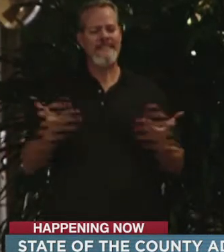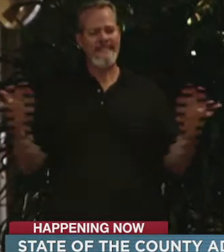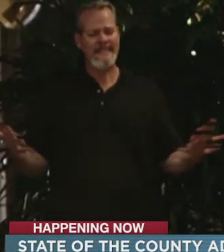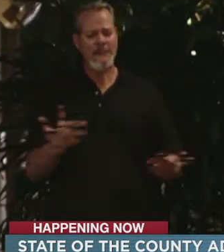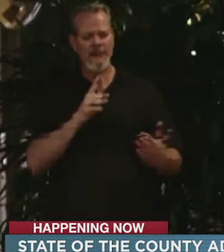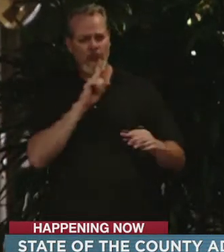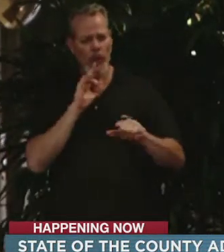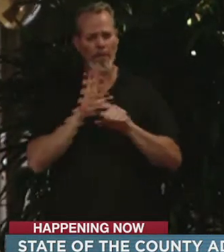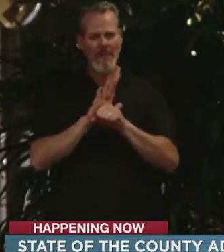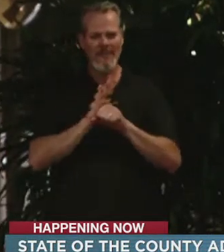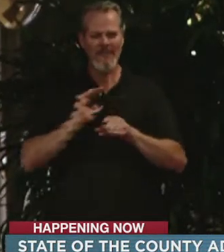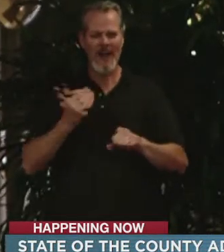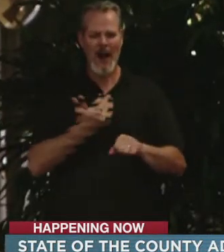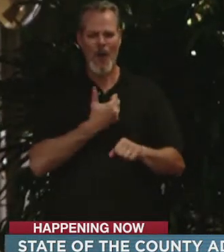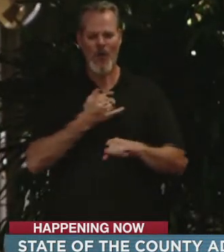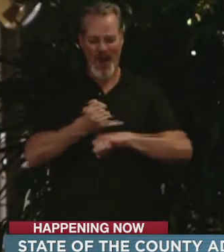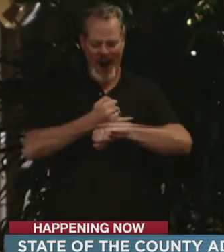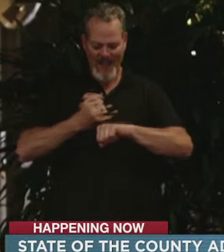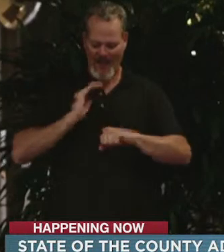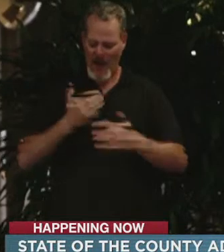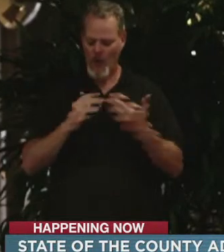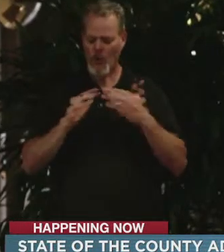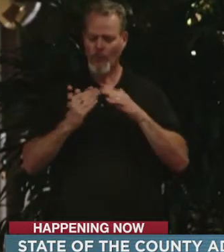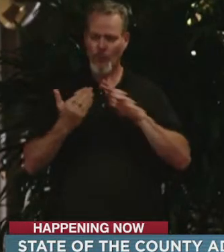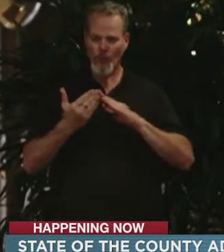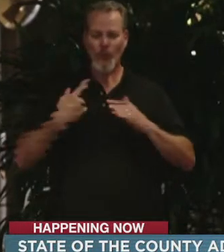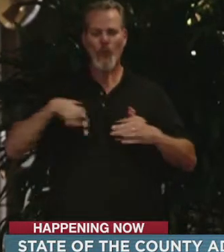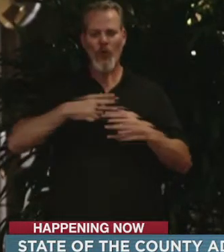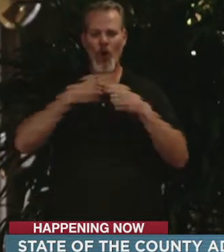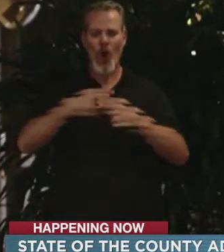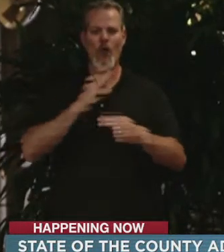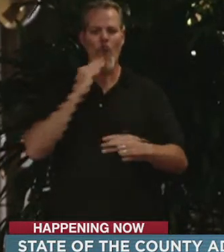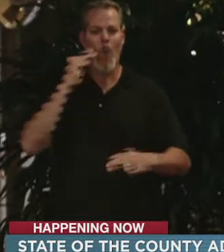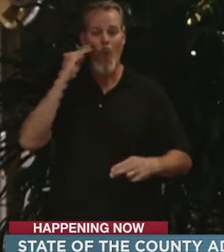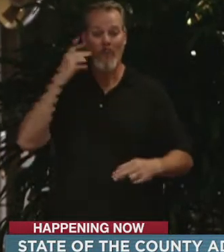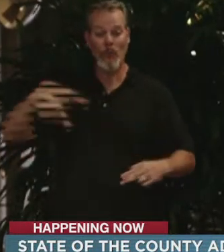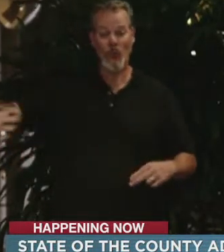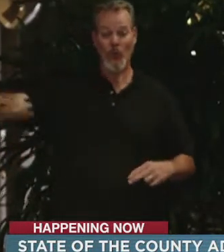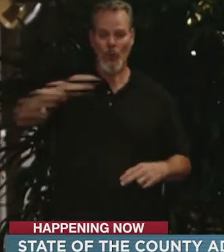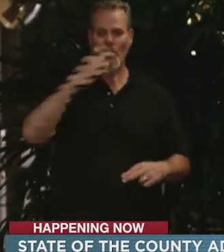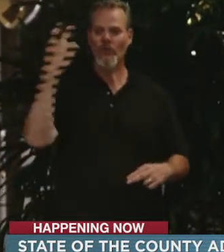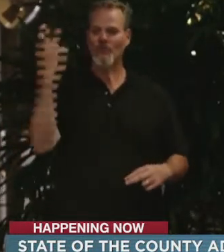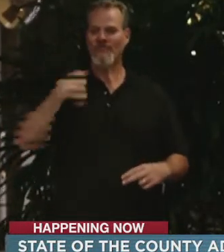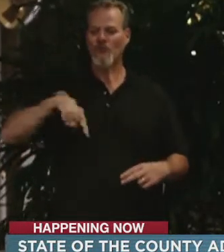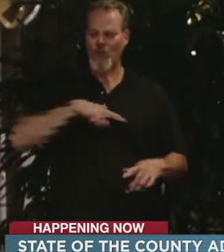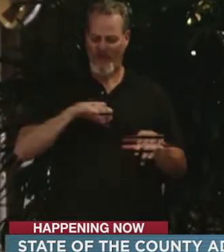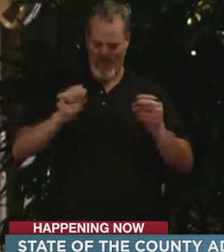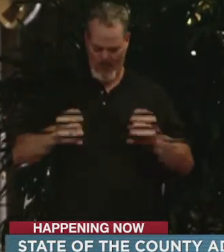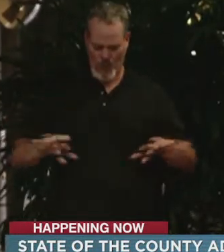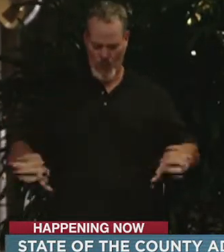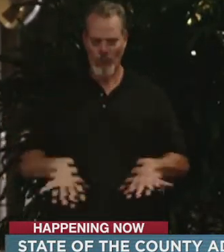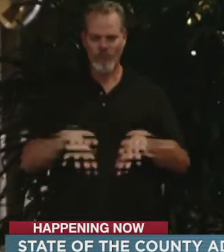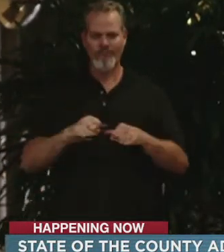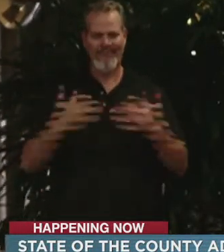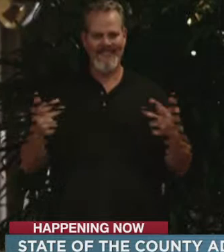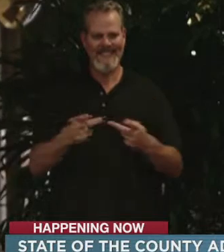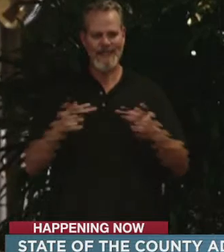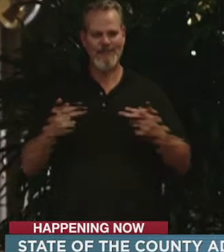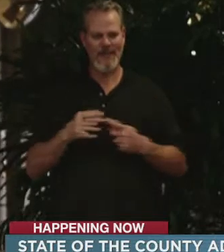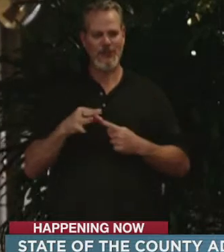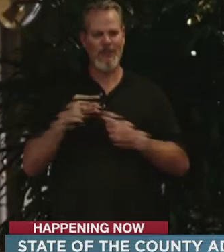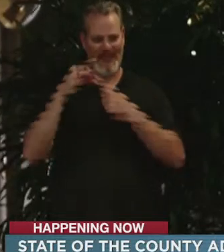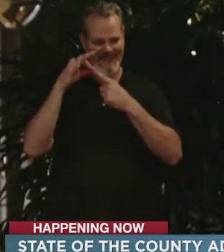island, to this community that we all get to call home. You're the reason that we get to live in this special place, and the reason that it is so